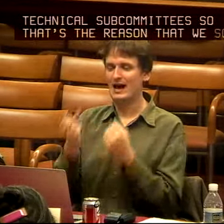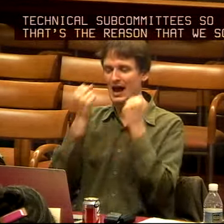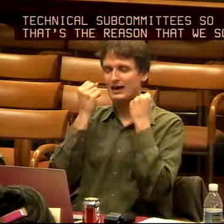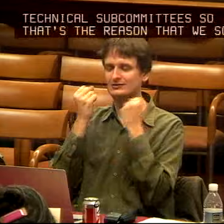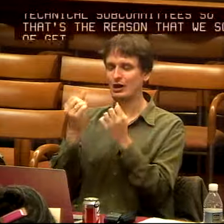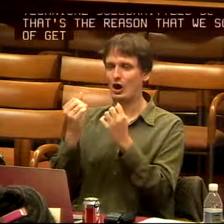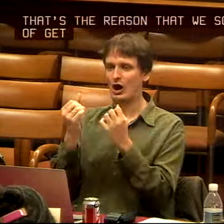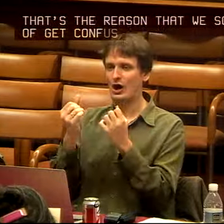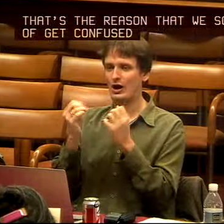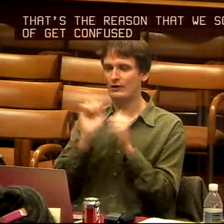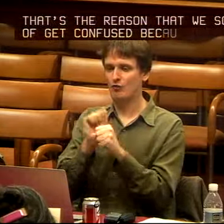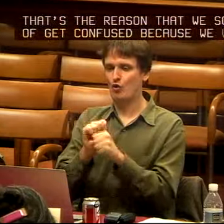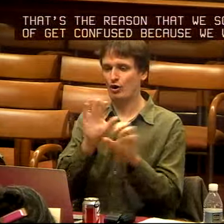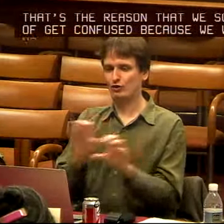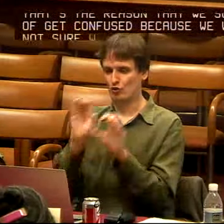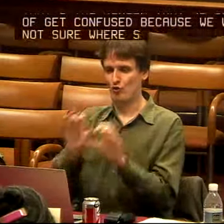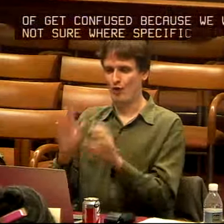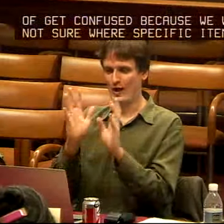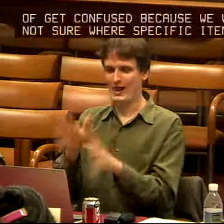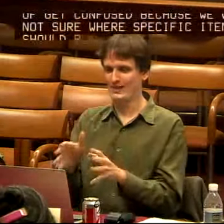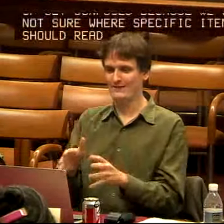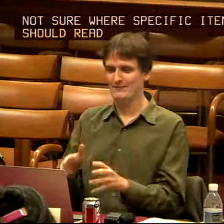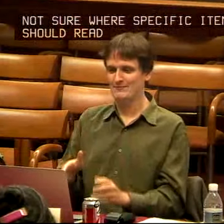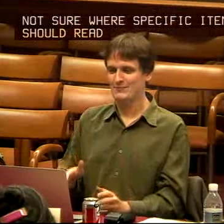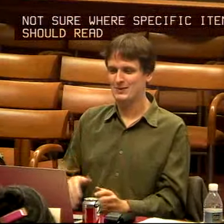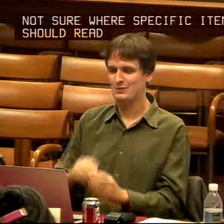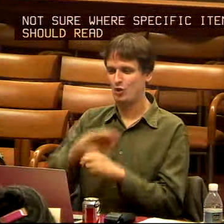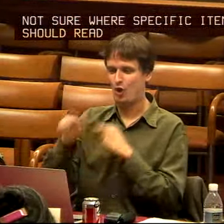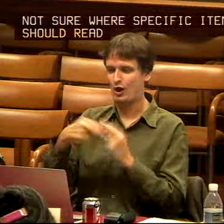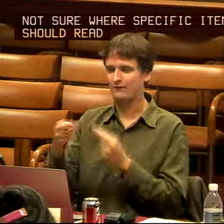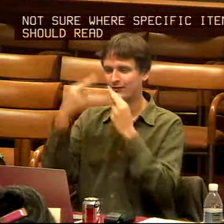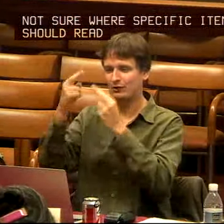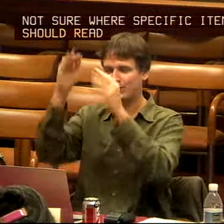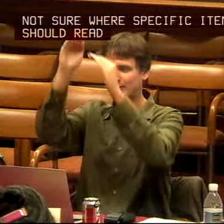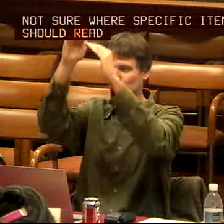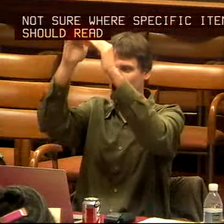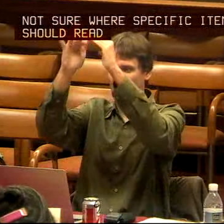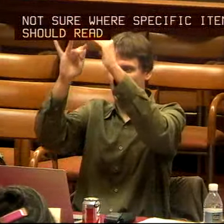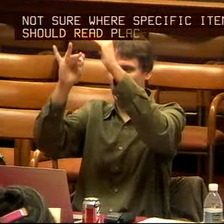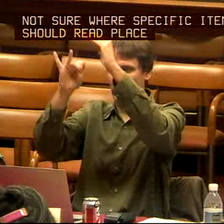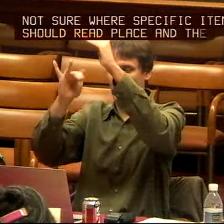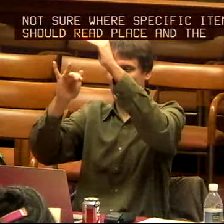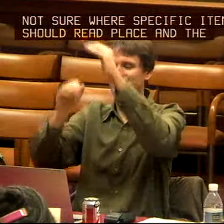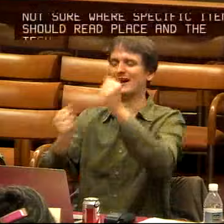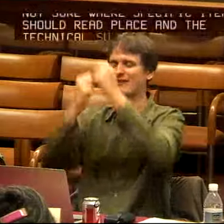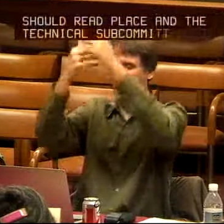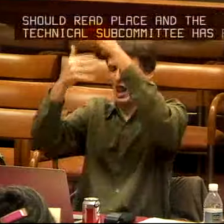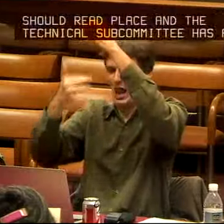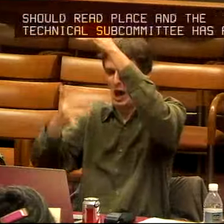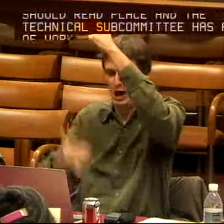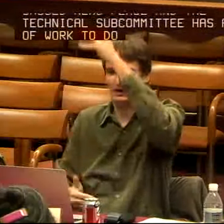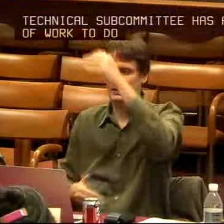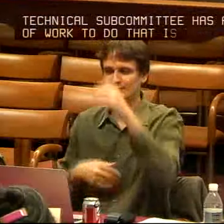technical subcommittee has a lot of work to do that is left, and there's a whole list